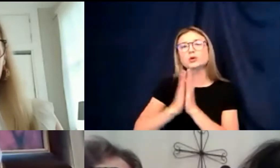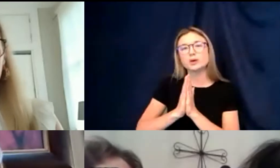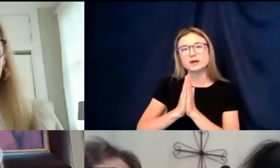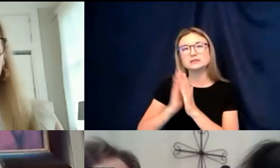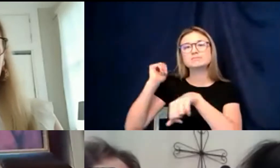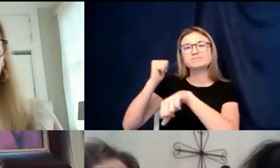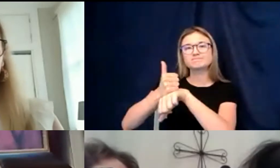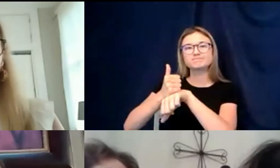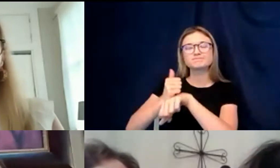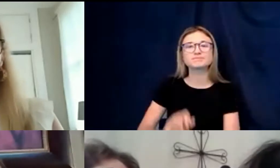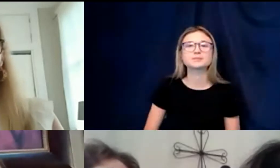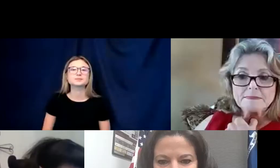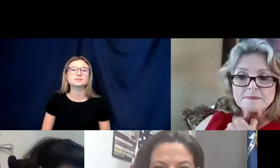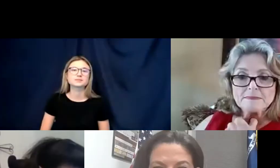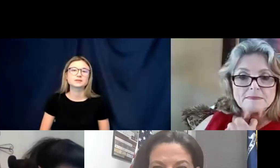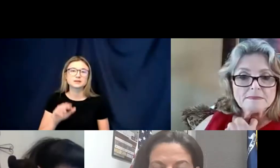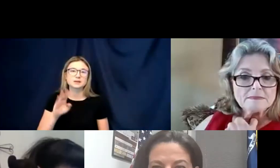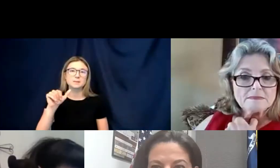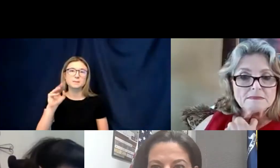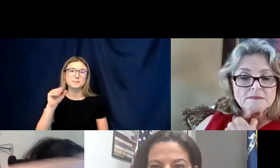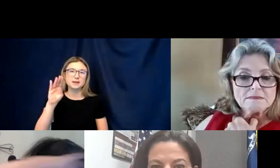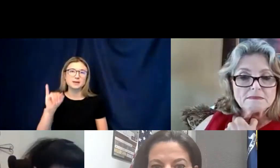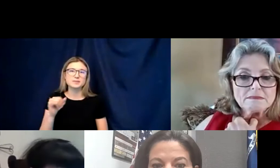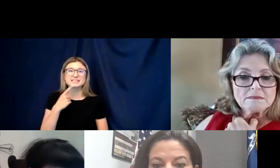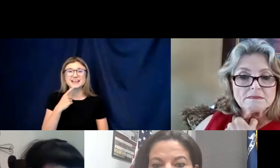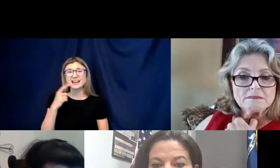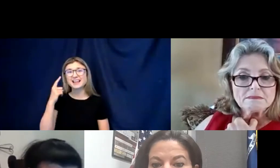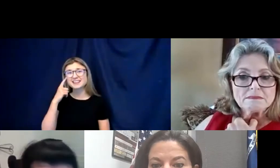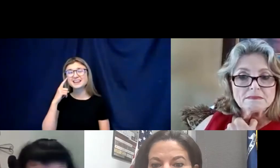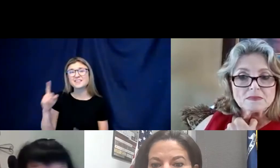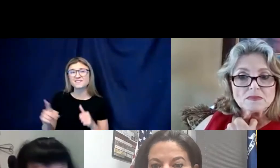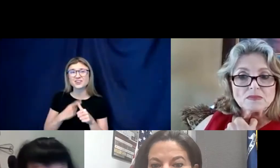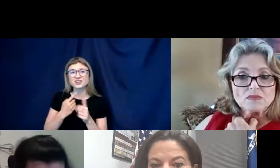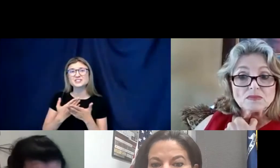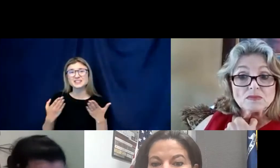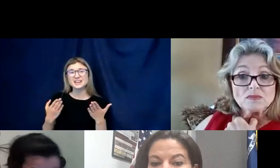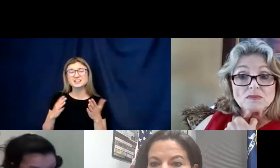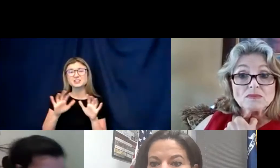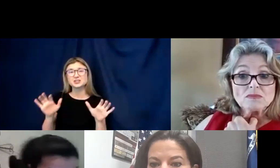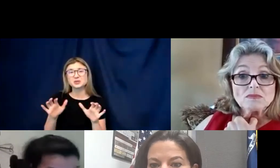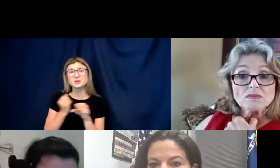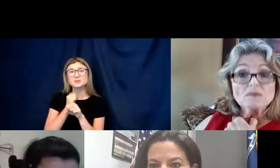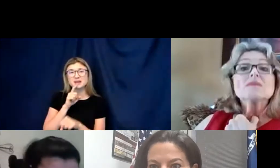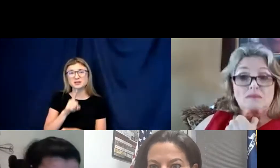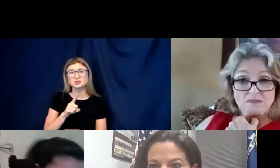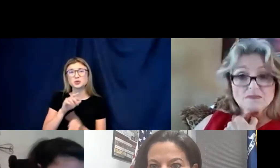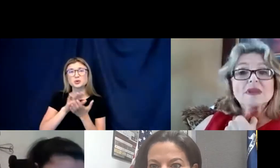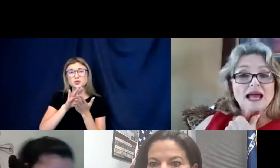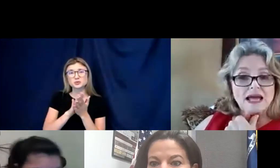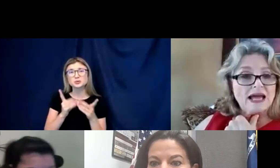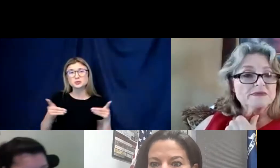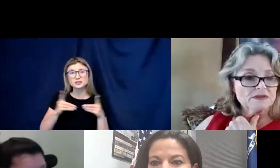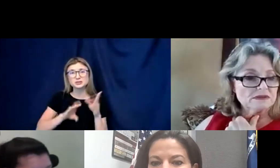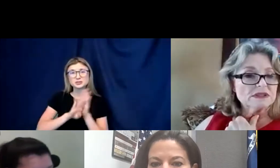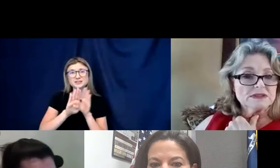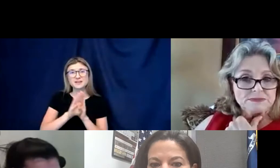And Kathy, to that point, I really feel like the first thing that we need to do is make sure the school districts develop good policies.